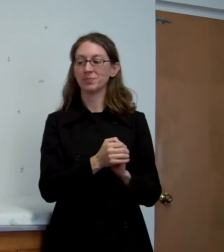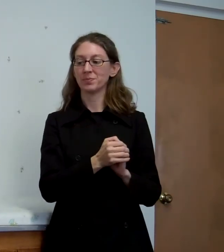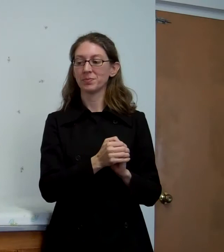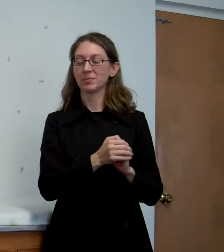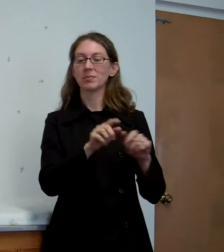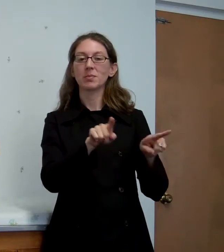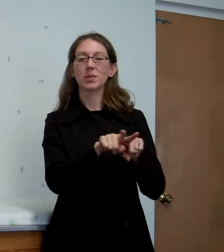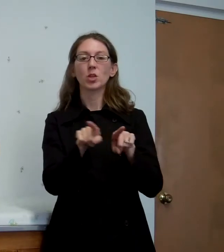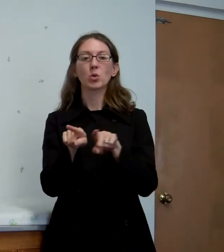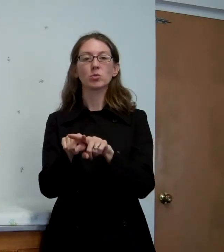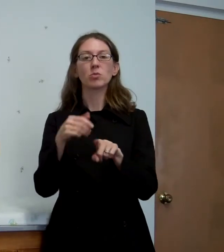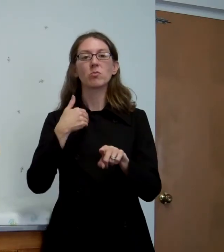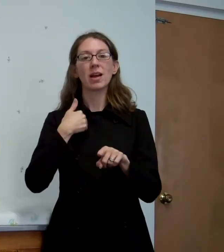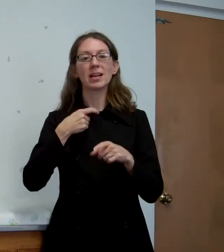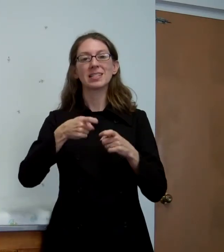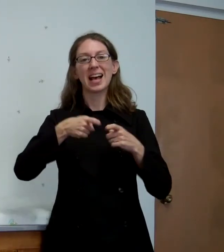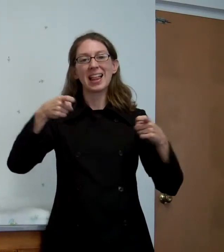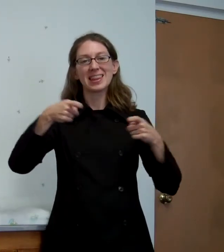has elastic.